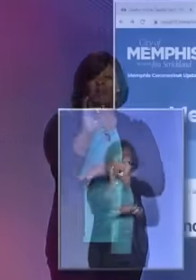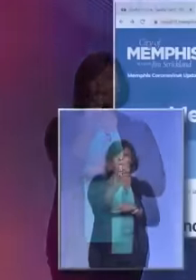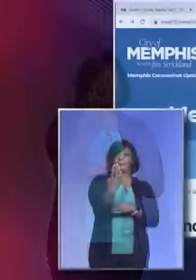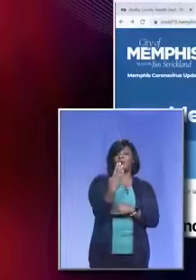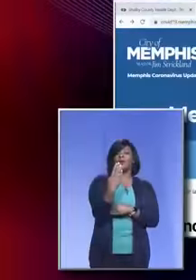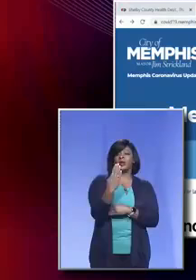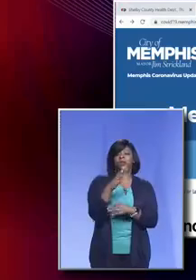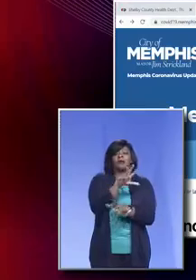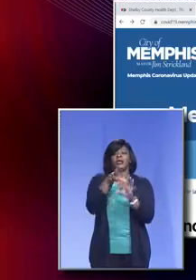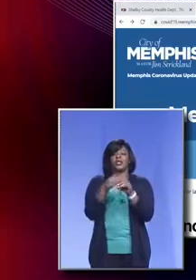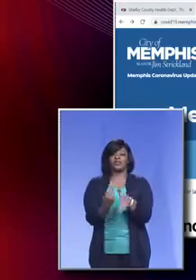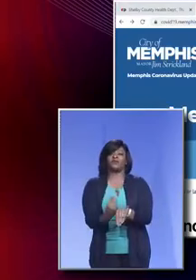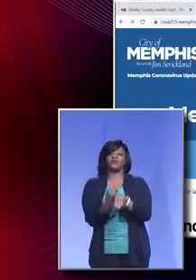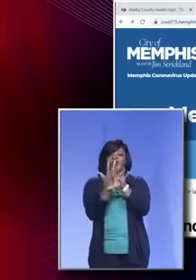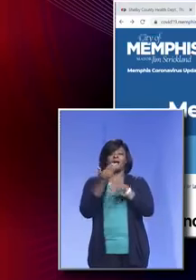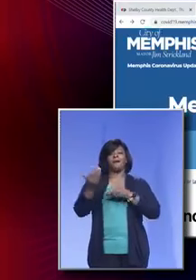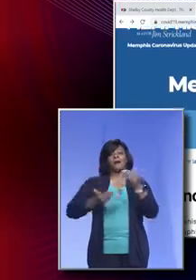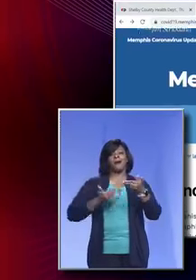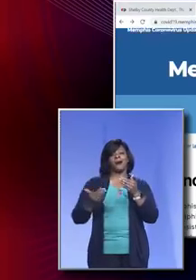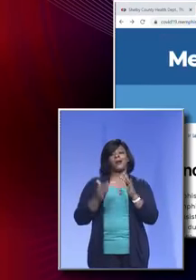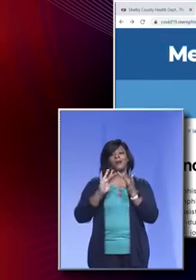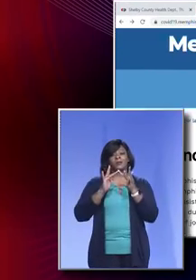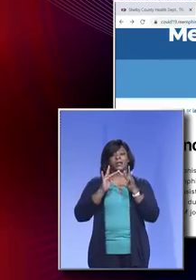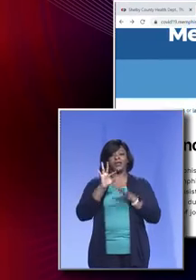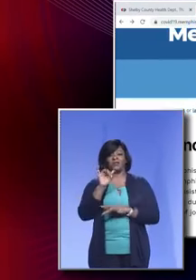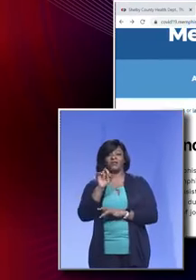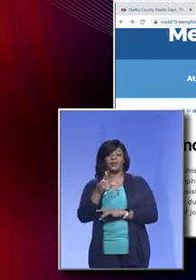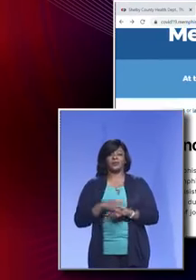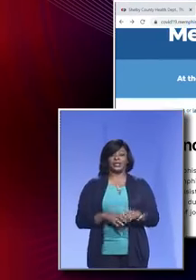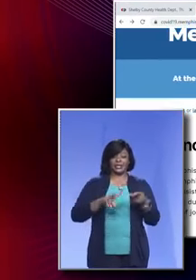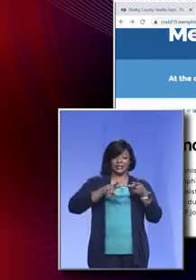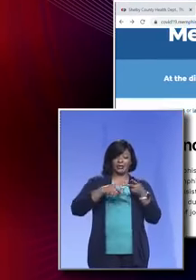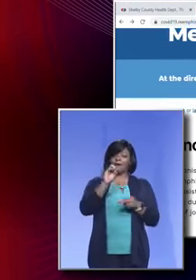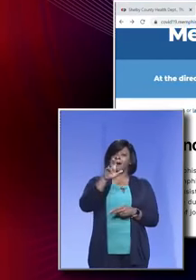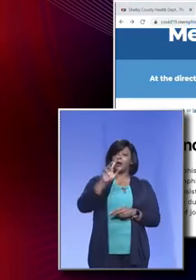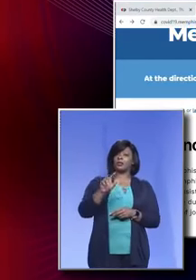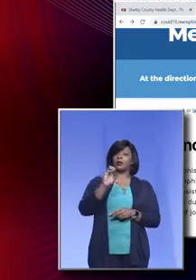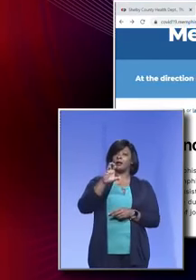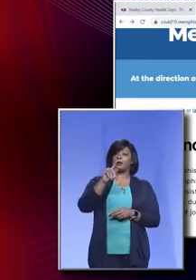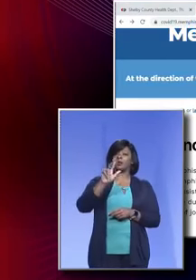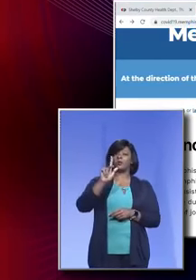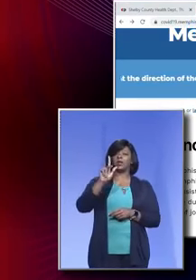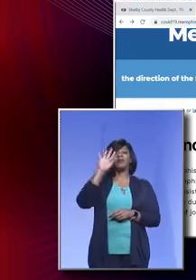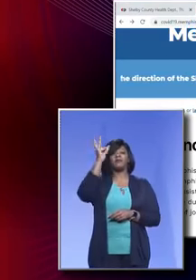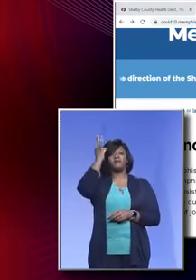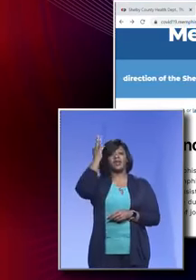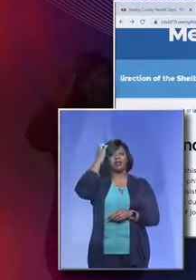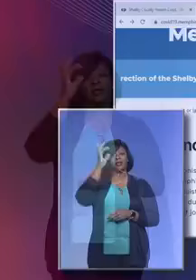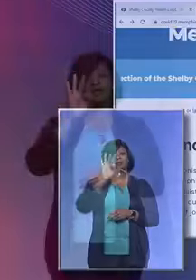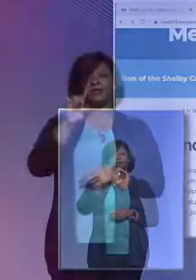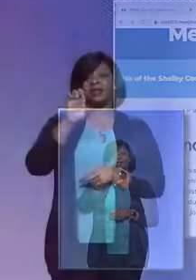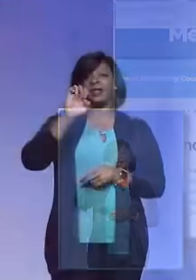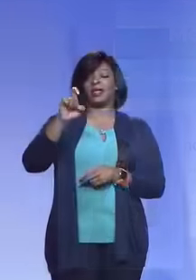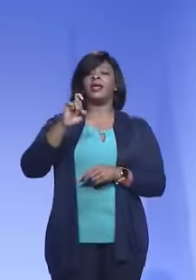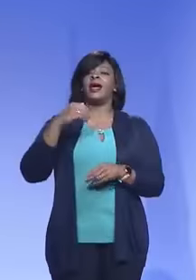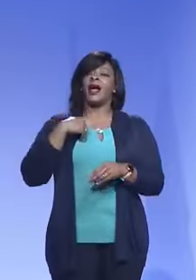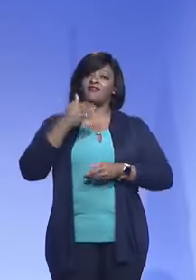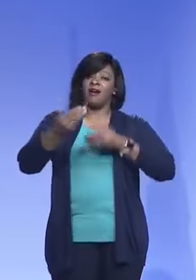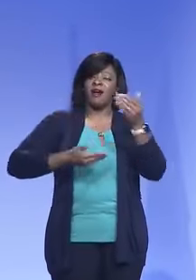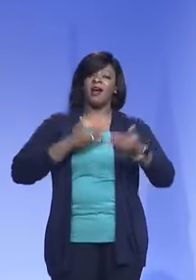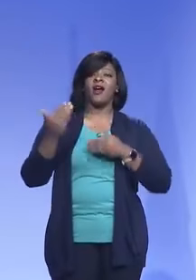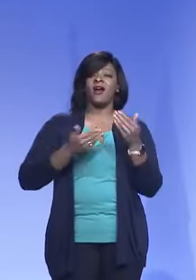and you can participate in that hiring fair. The second is on October 23rd, FedEx is also putting on a hiring fair. That's a combination